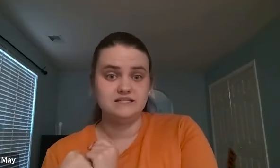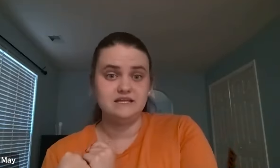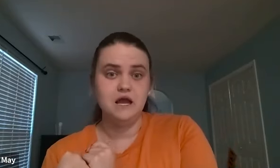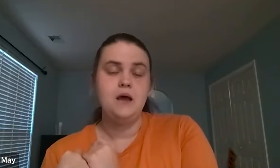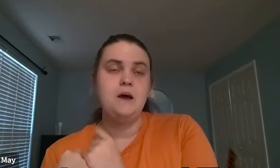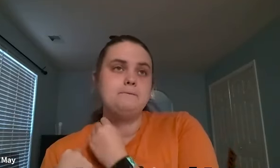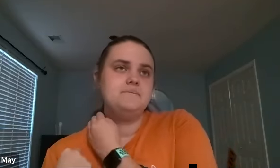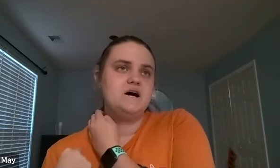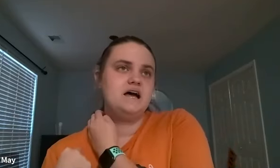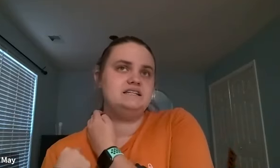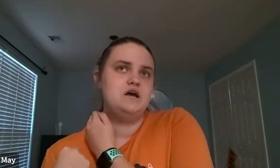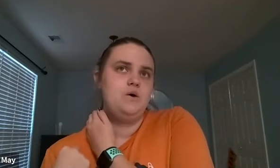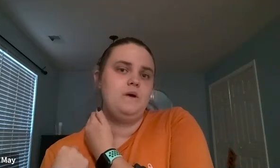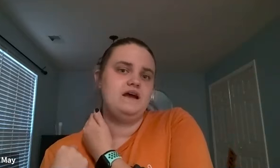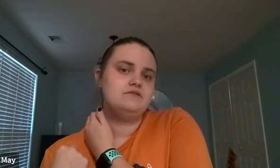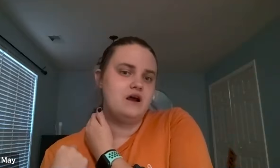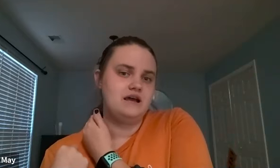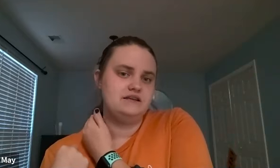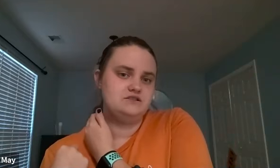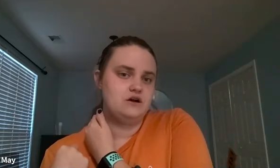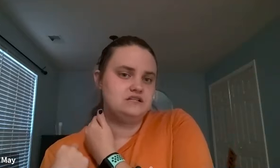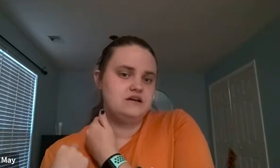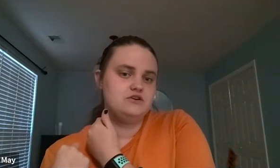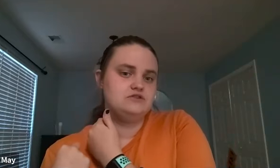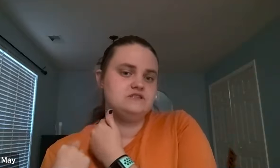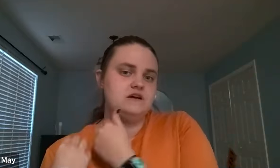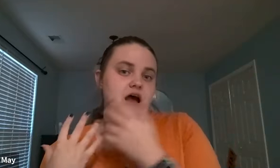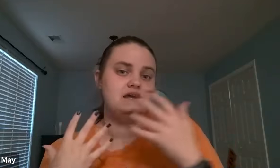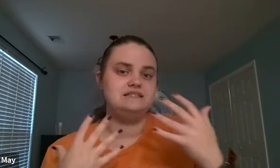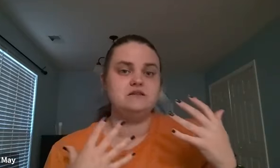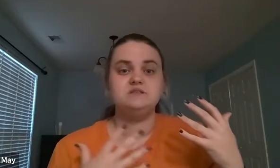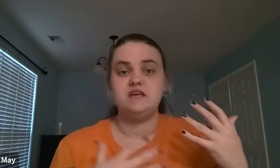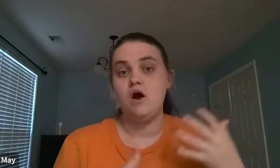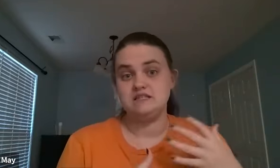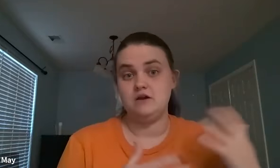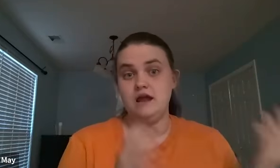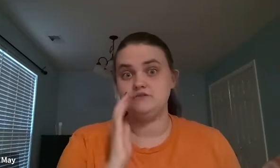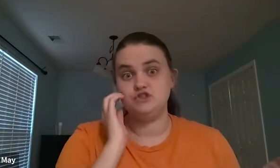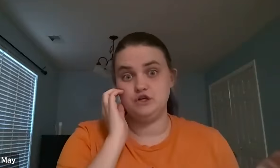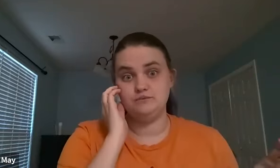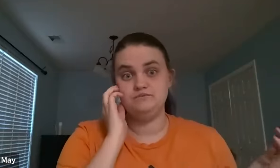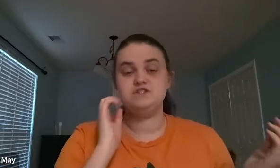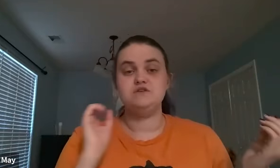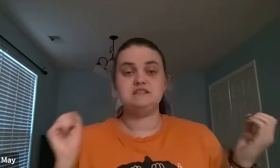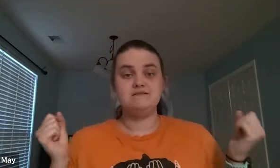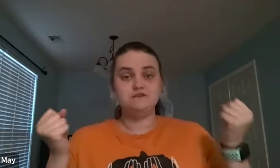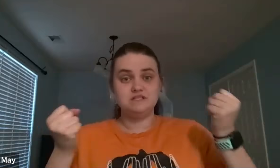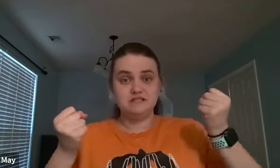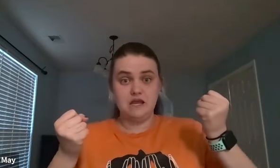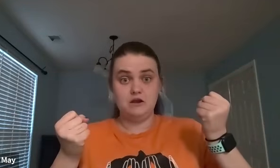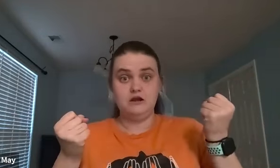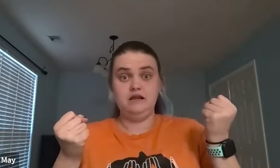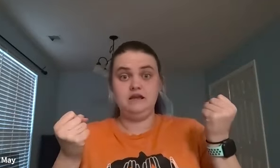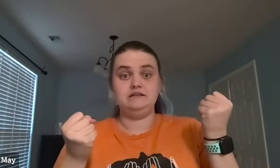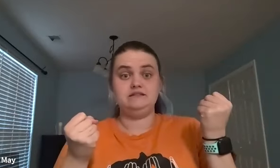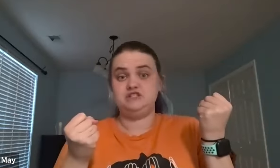haunted, but whenever I talk to others, I see them say scary house too. So the sign for scary is just